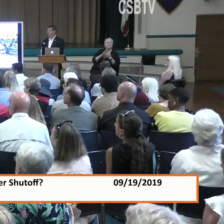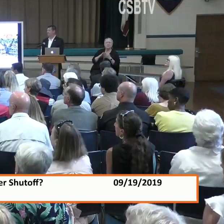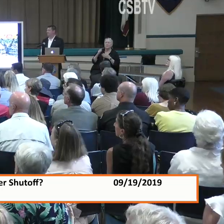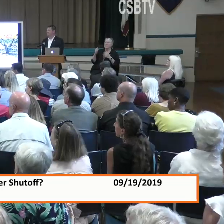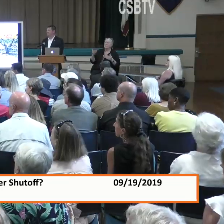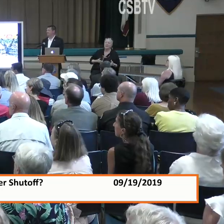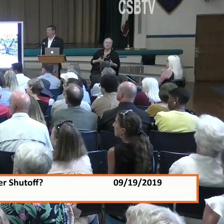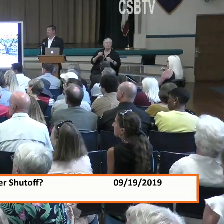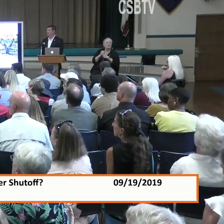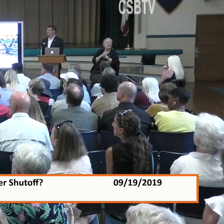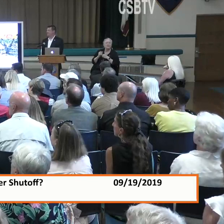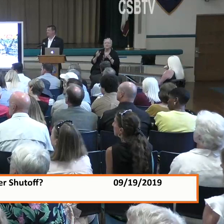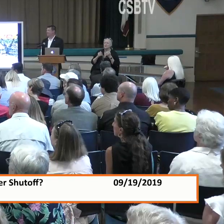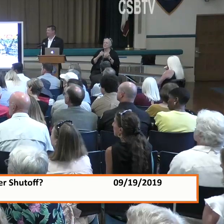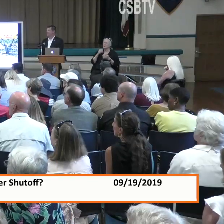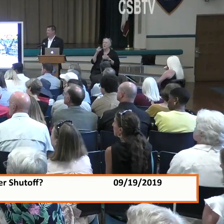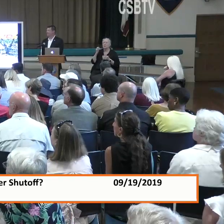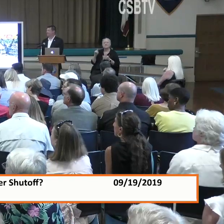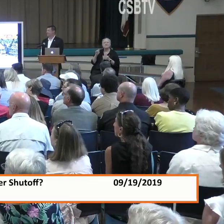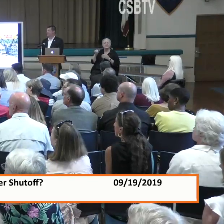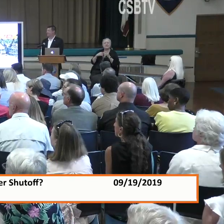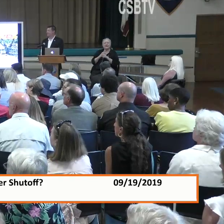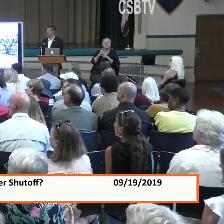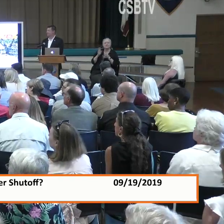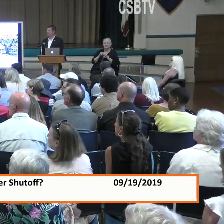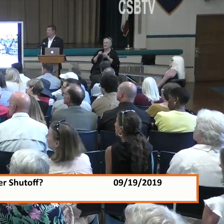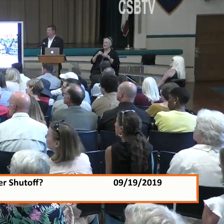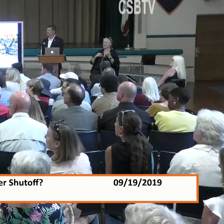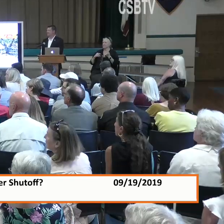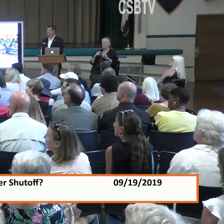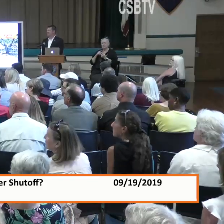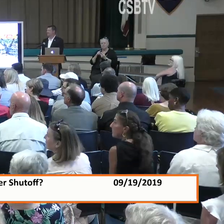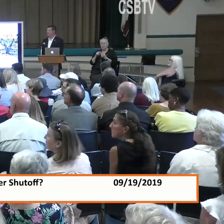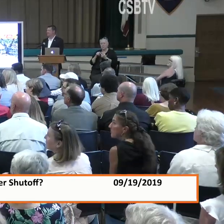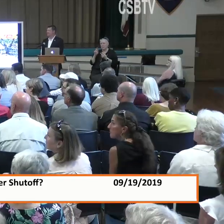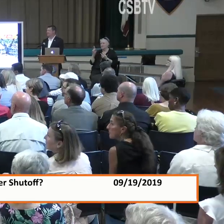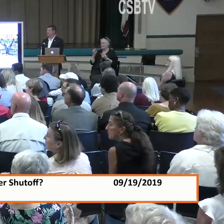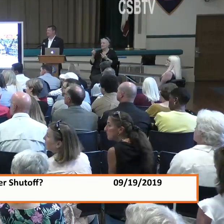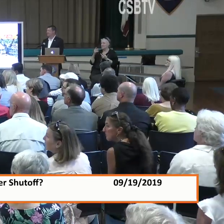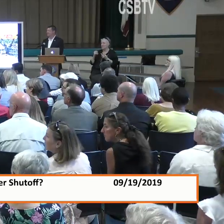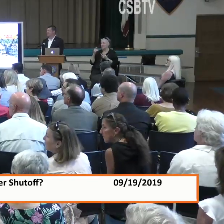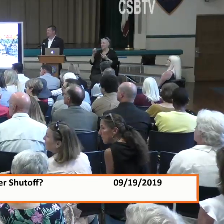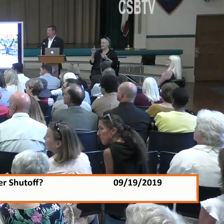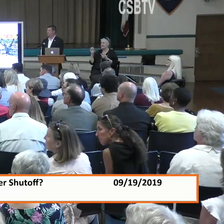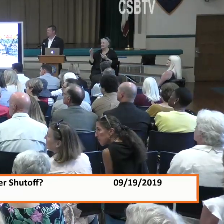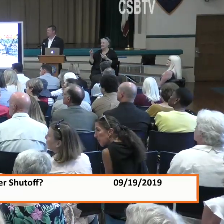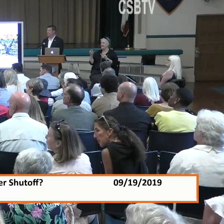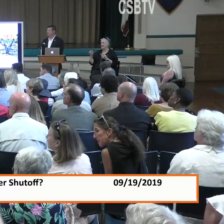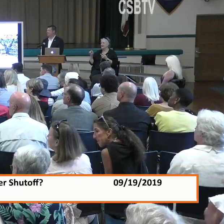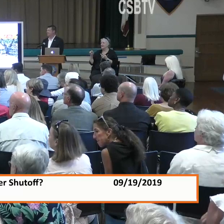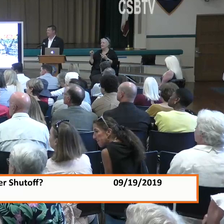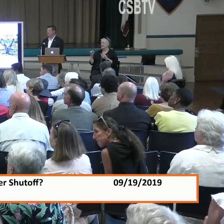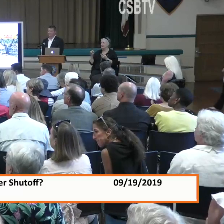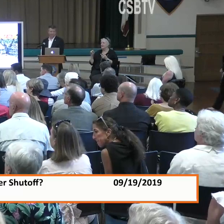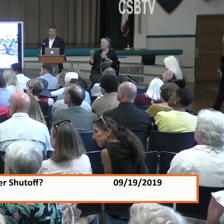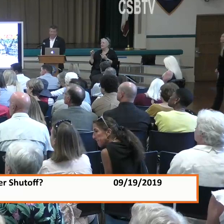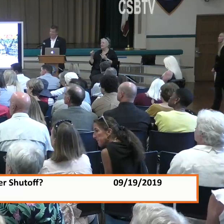to host these kinds of meetings. I have two questions, both for Edison, having to do